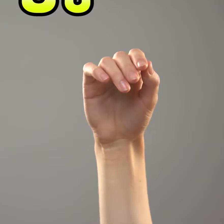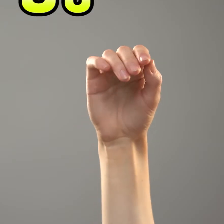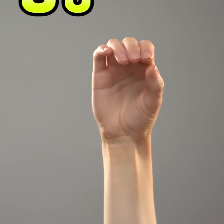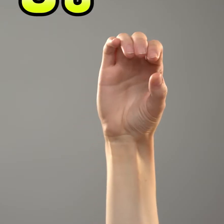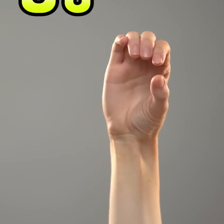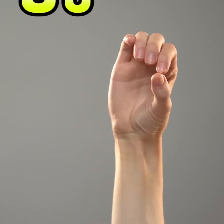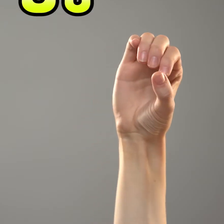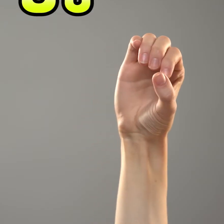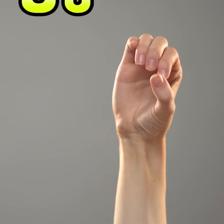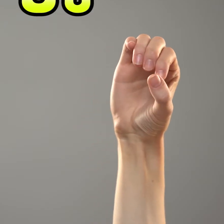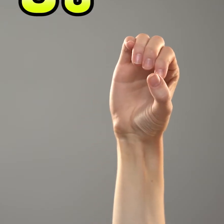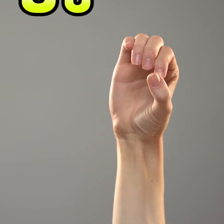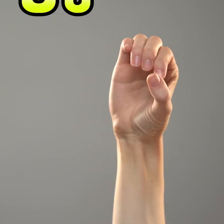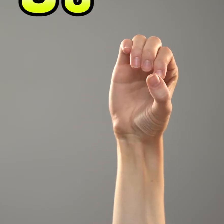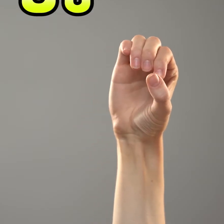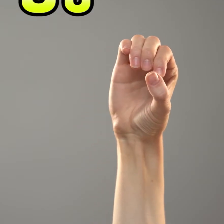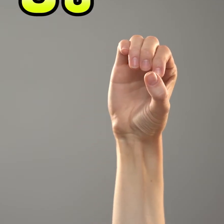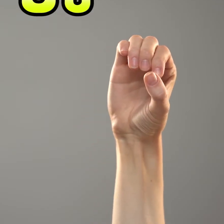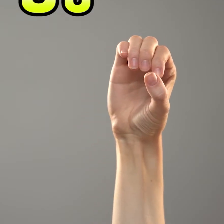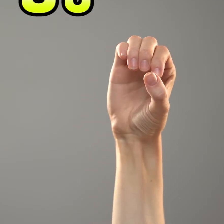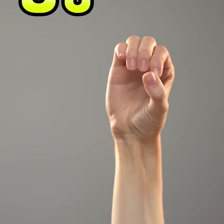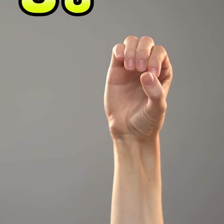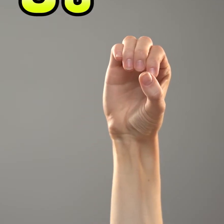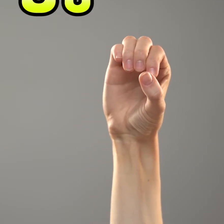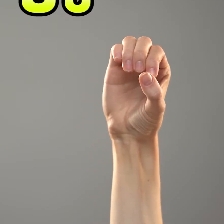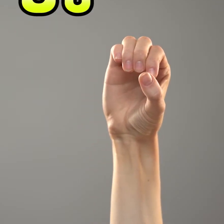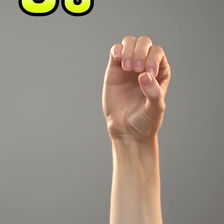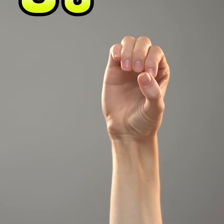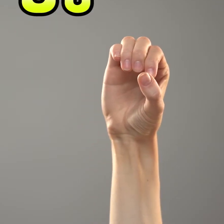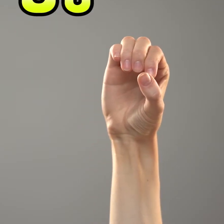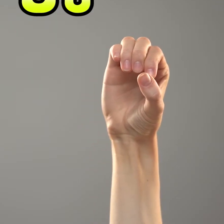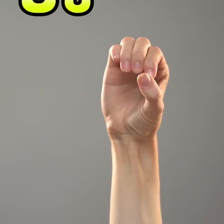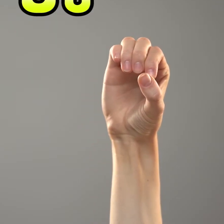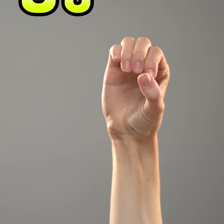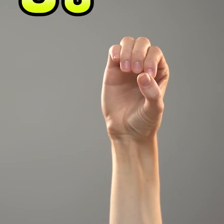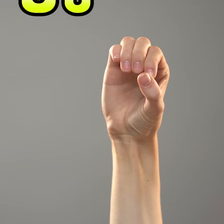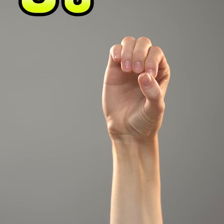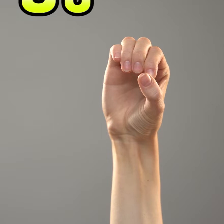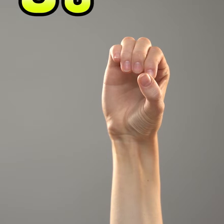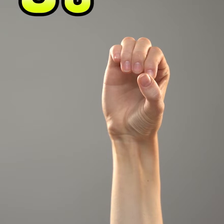O is for owl.